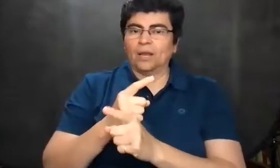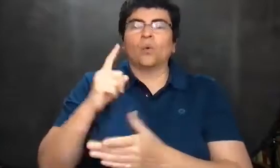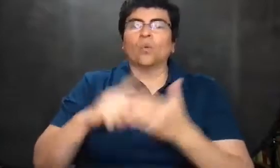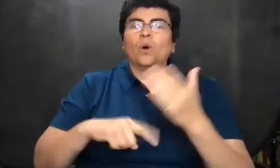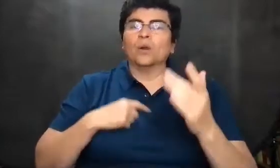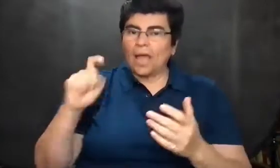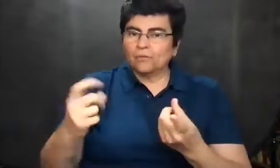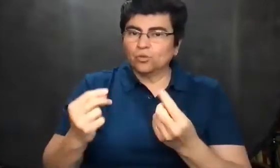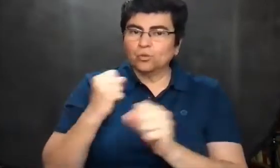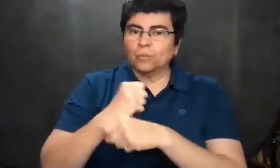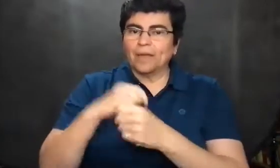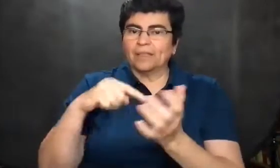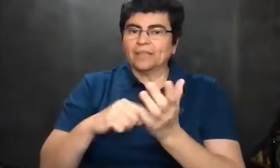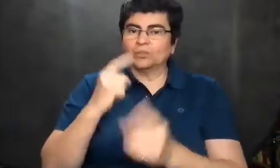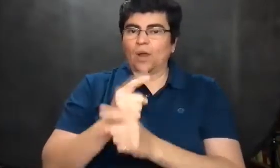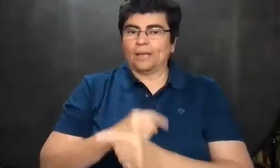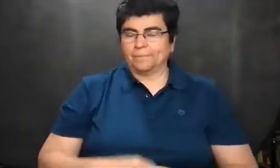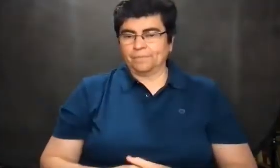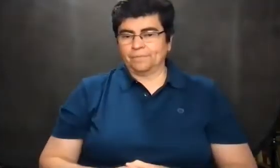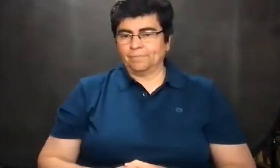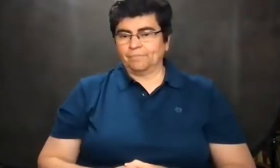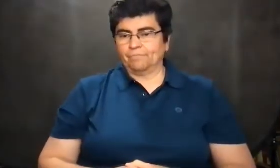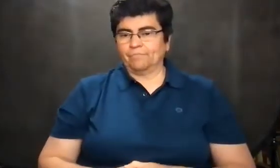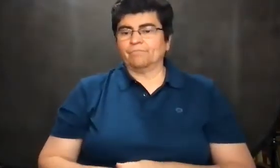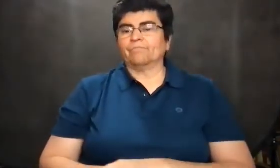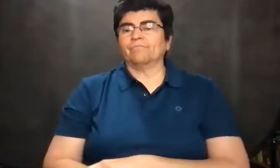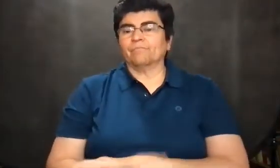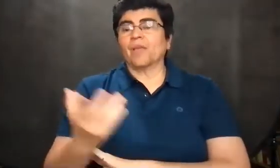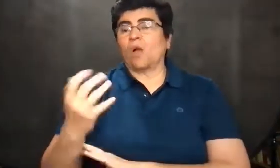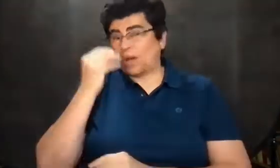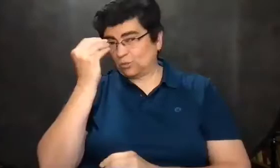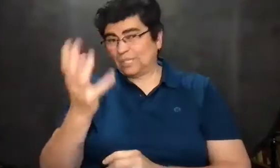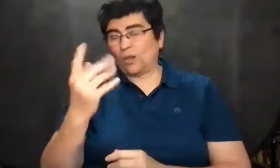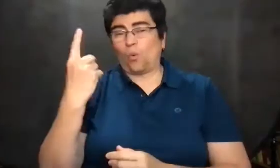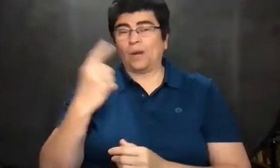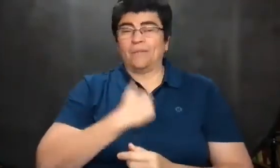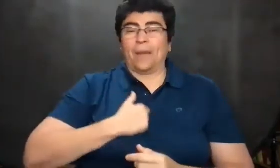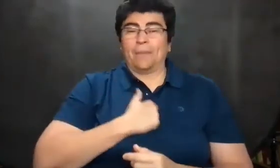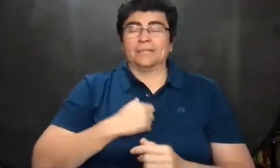this right? You know, I want to tell you about one of the amends that I made. One of the amends that I